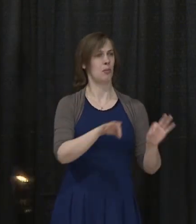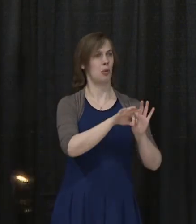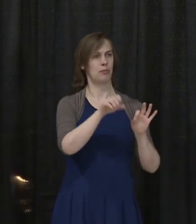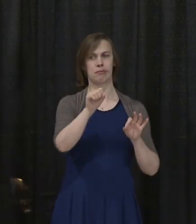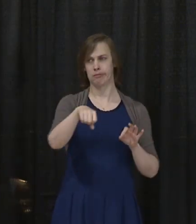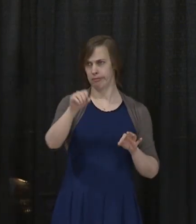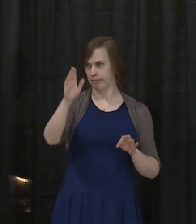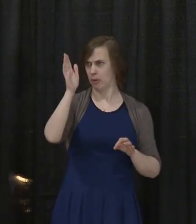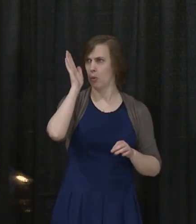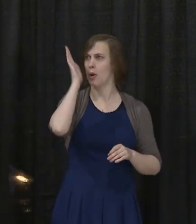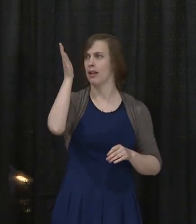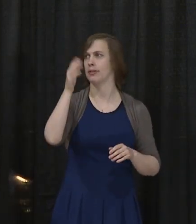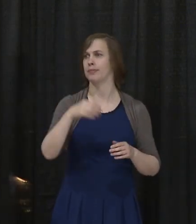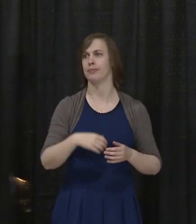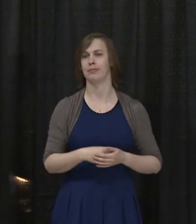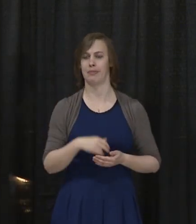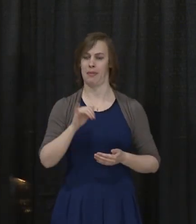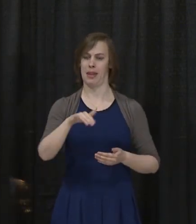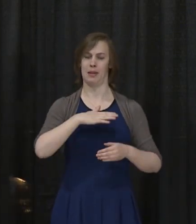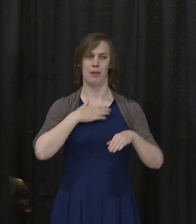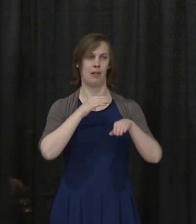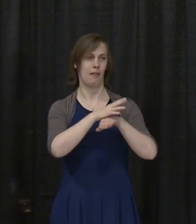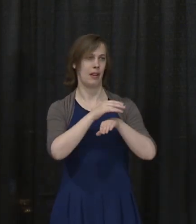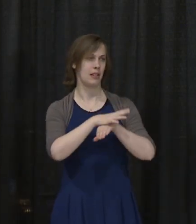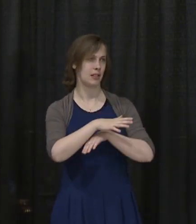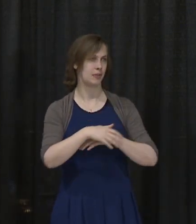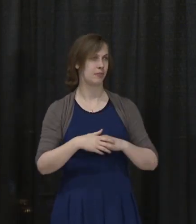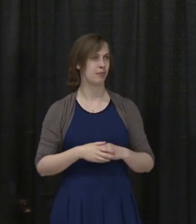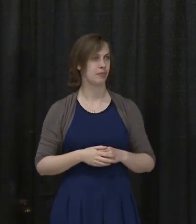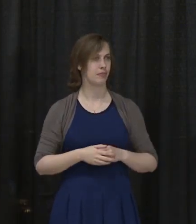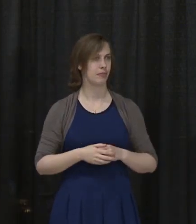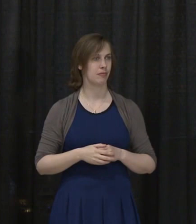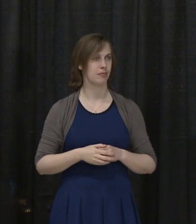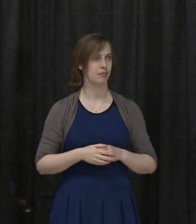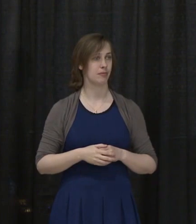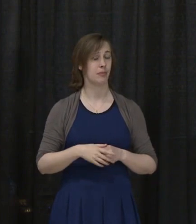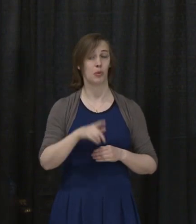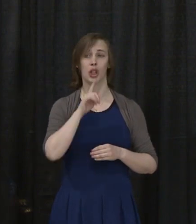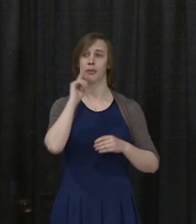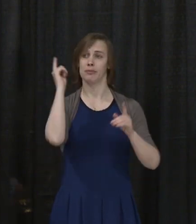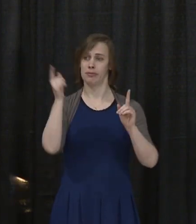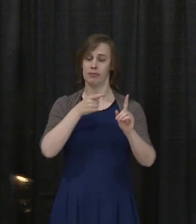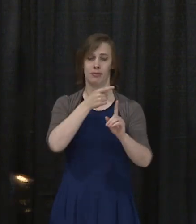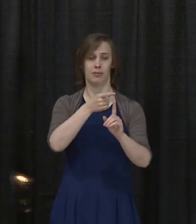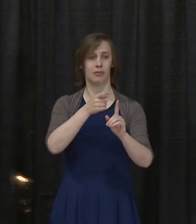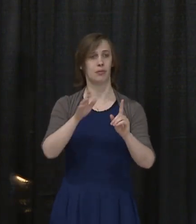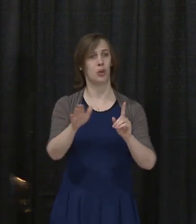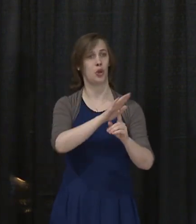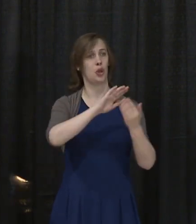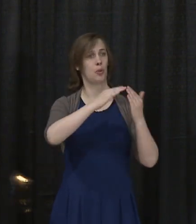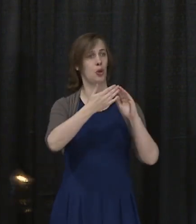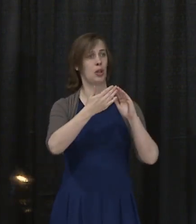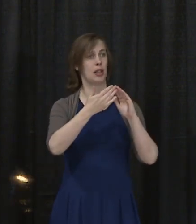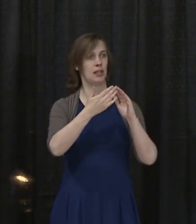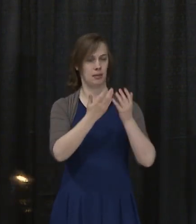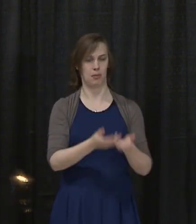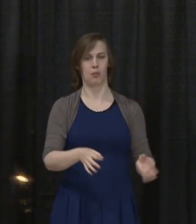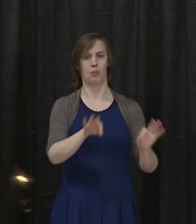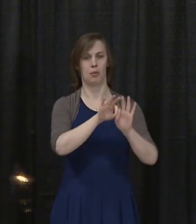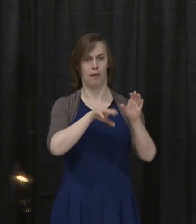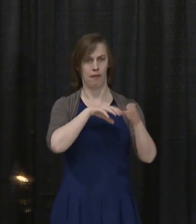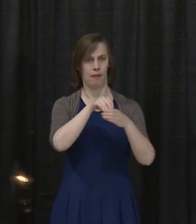you, and you'll invest in your community, and in a roundabout way,